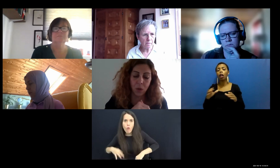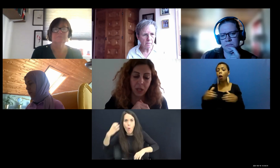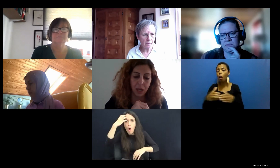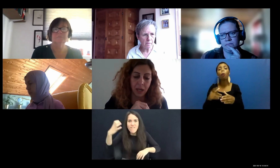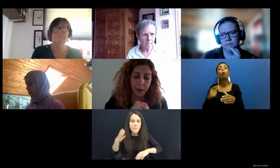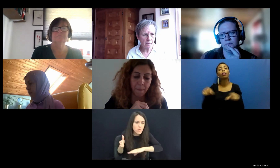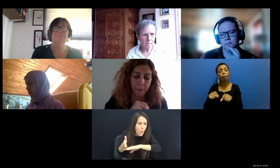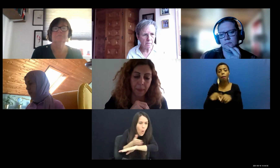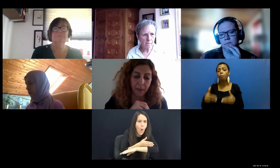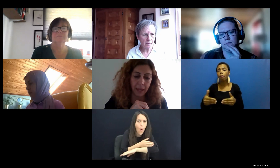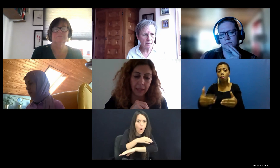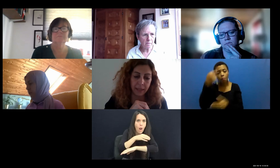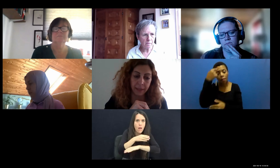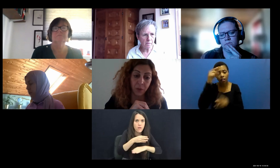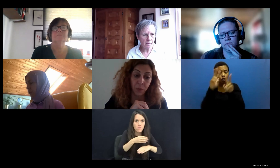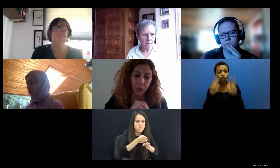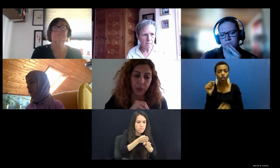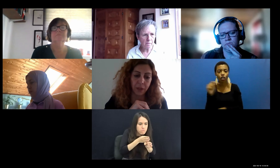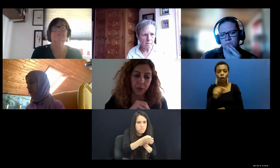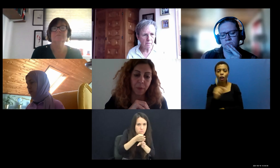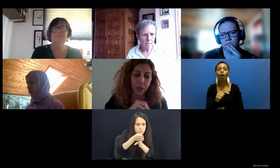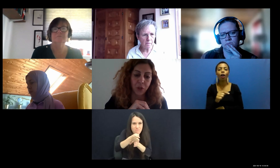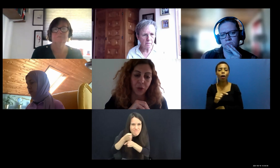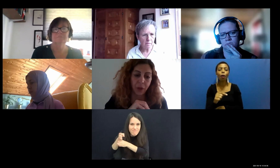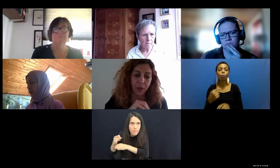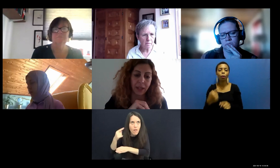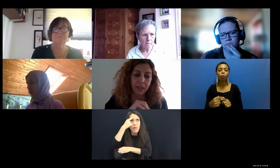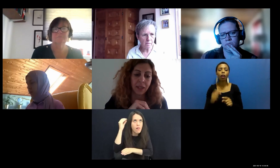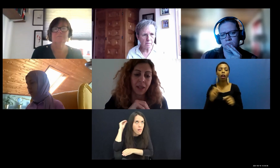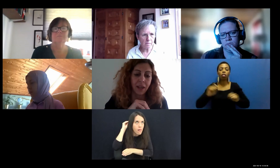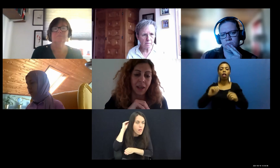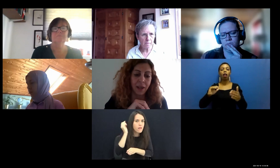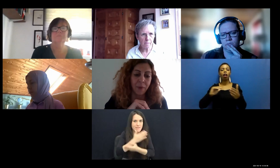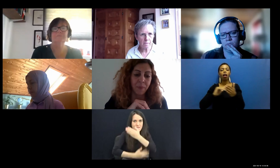how they can kind of work together to make sure that,